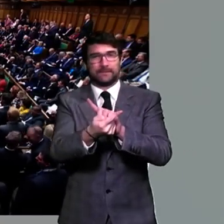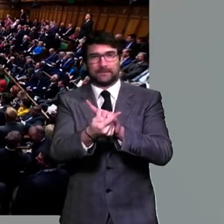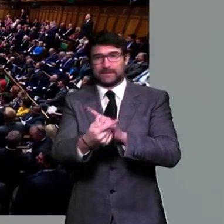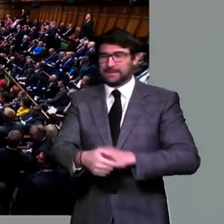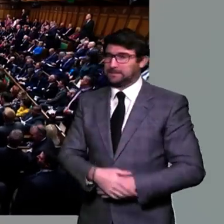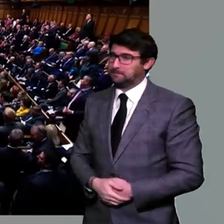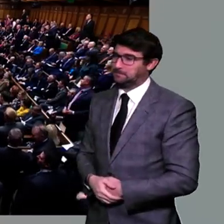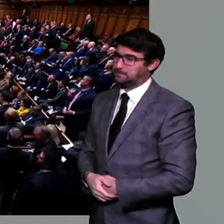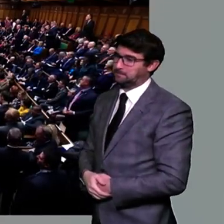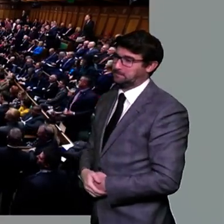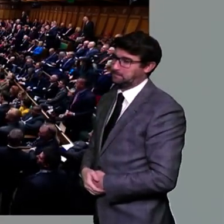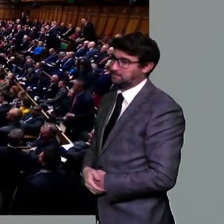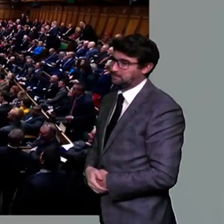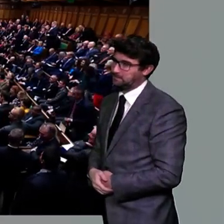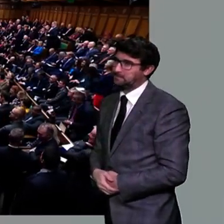James Grundy.